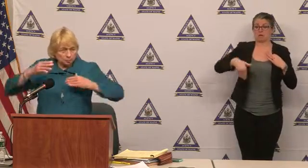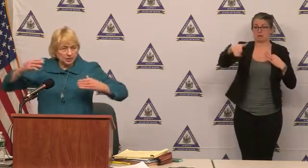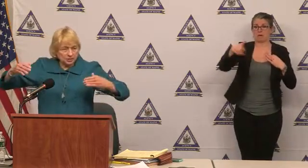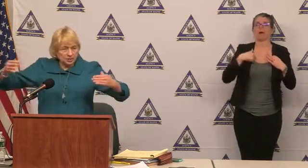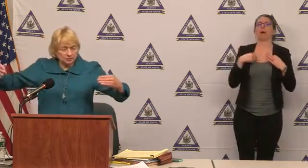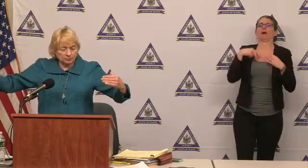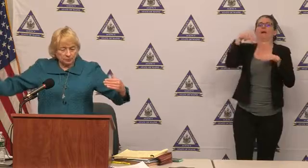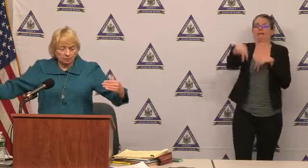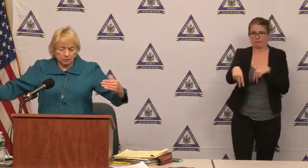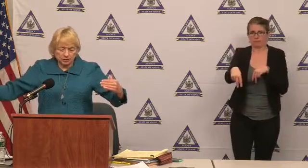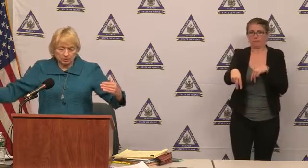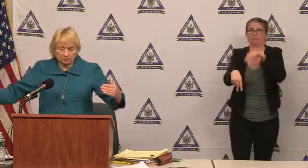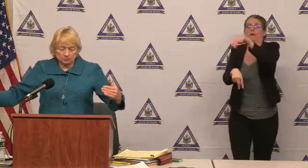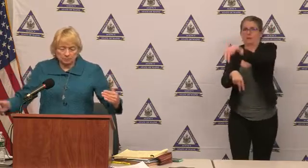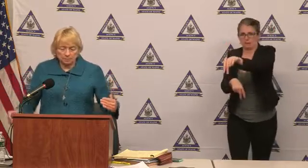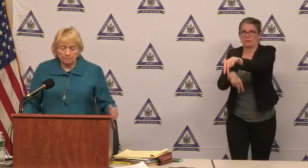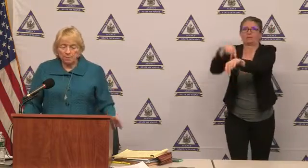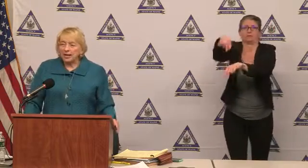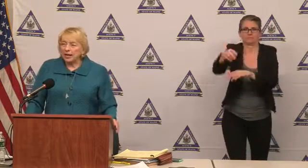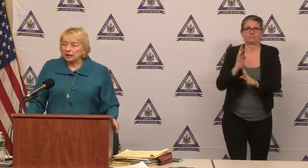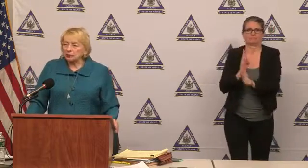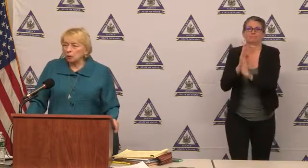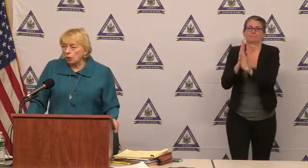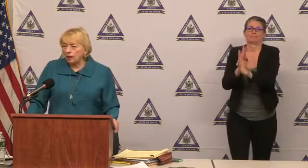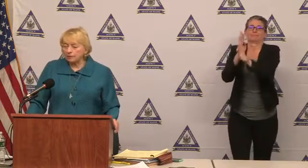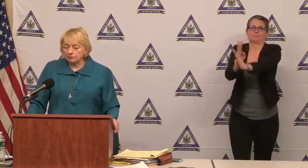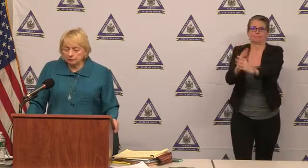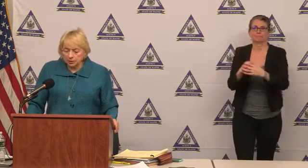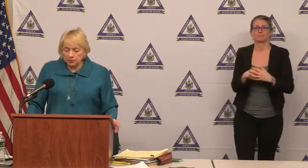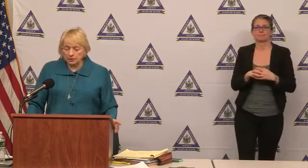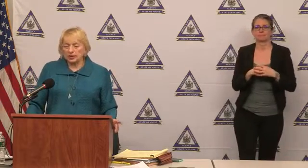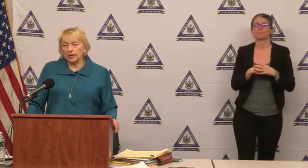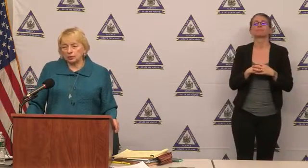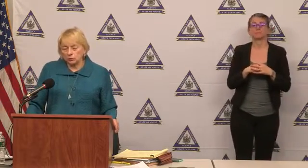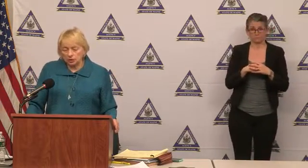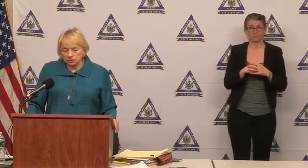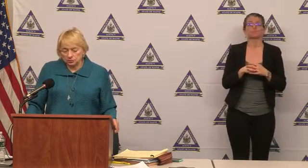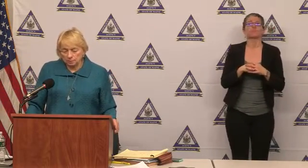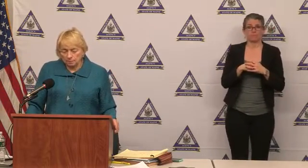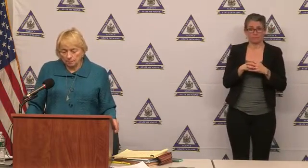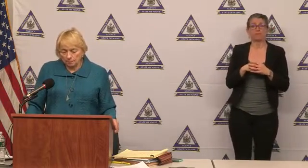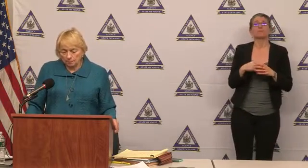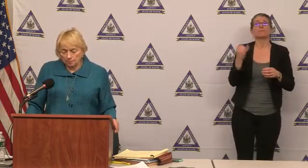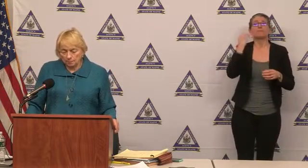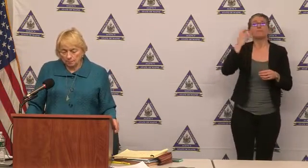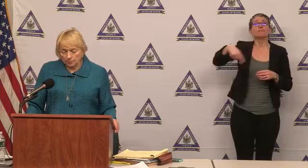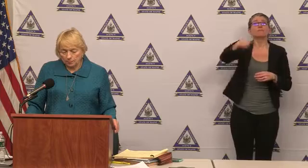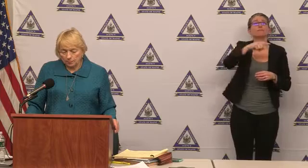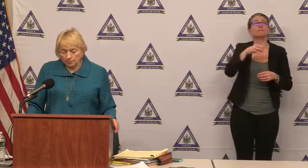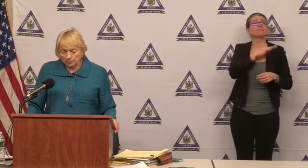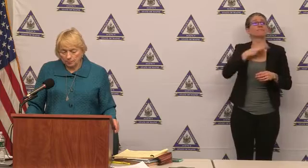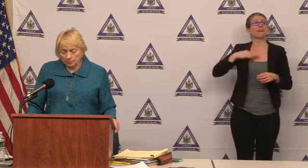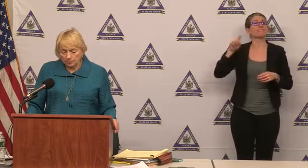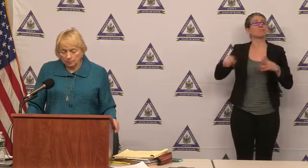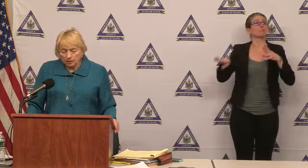Stagger break times for employees and require frequent hand washing.